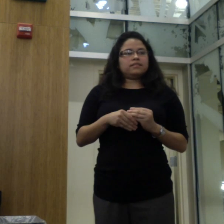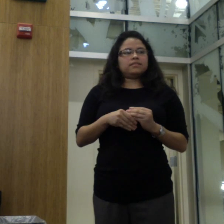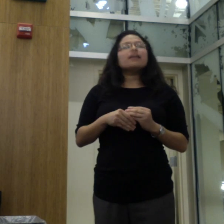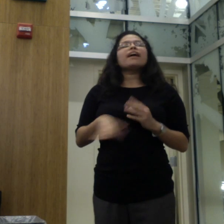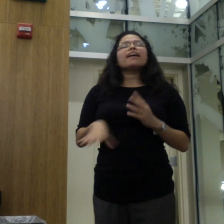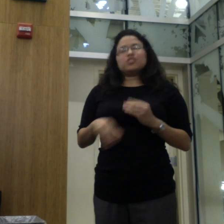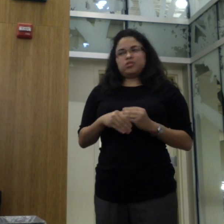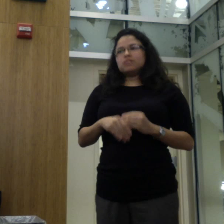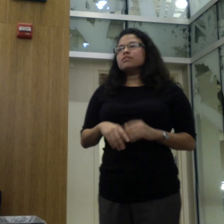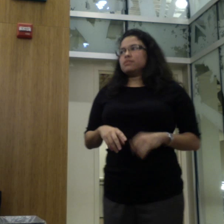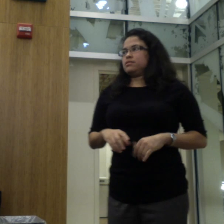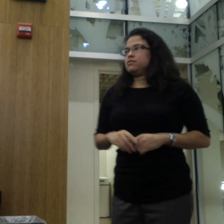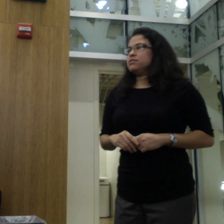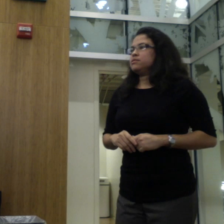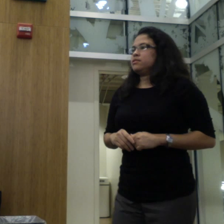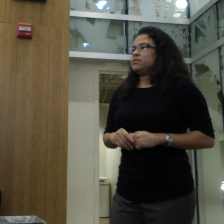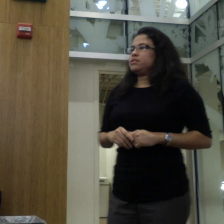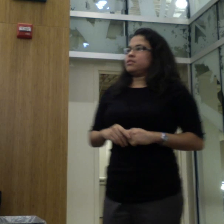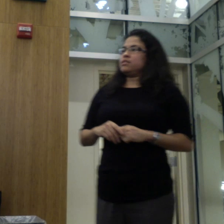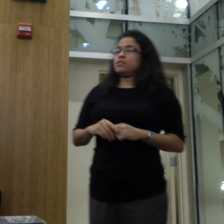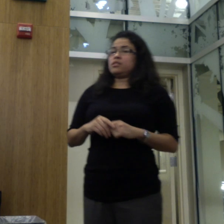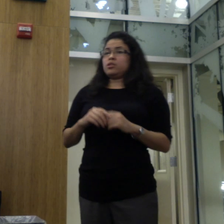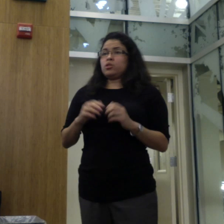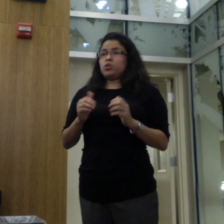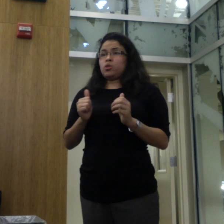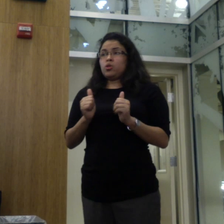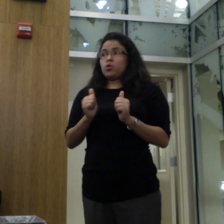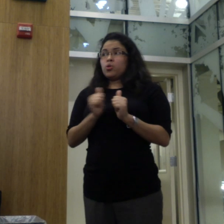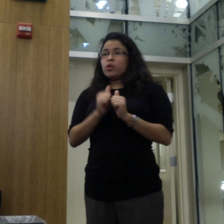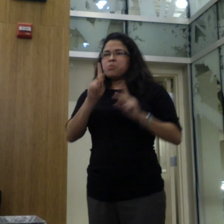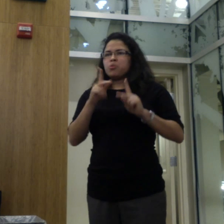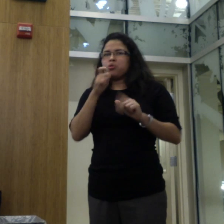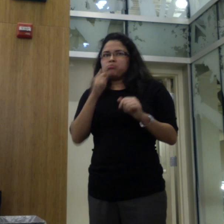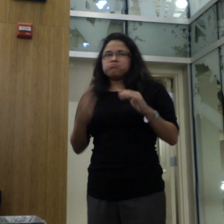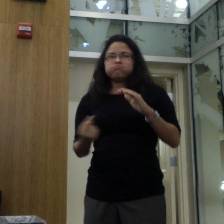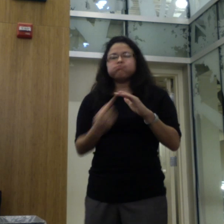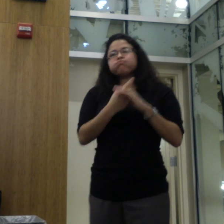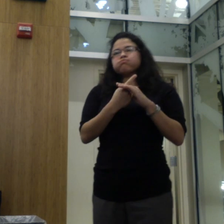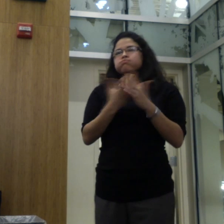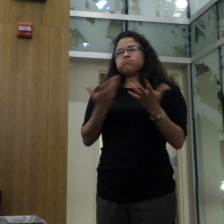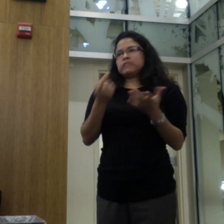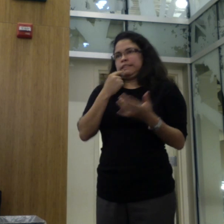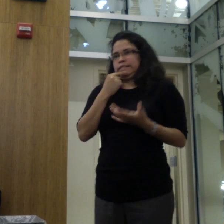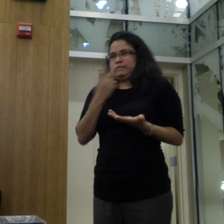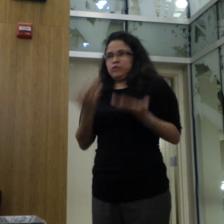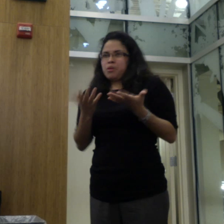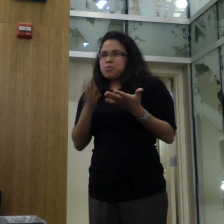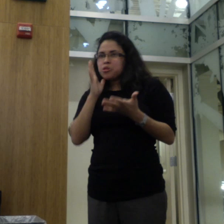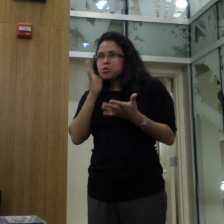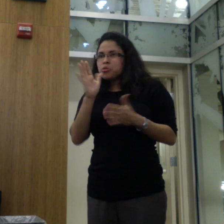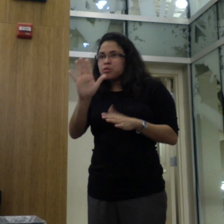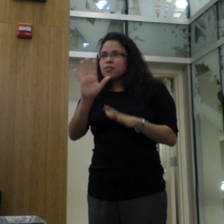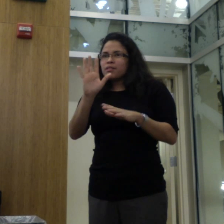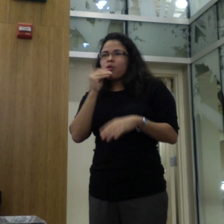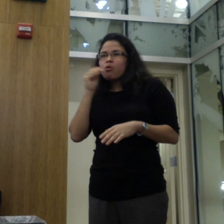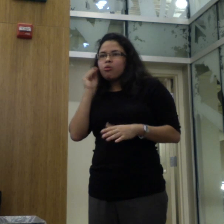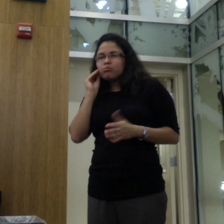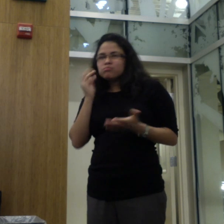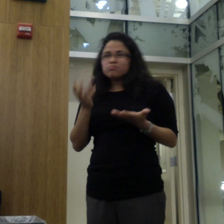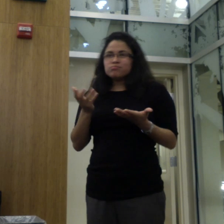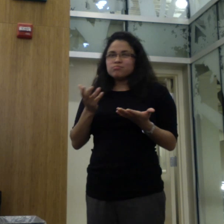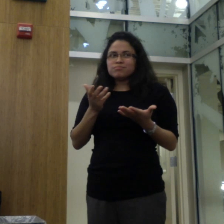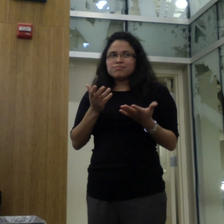Okay, so with folks that are showing up, let's say maybe your location is